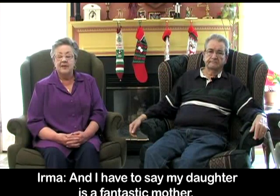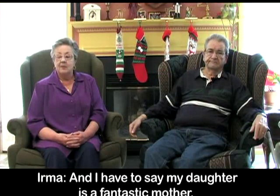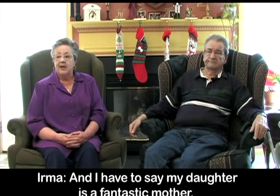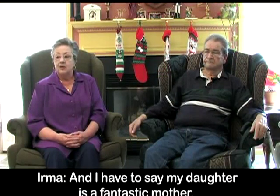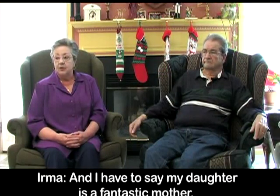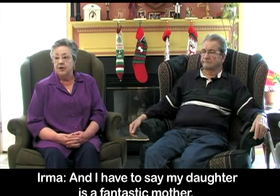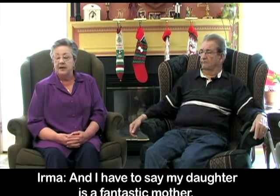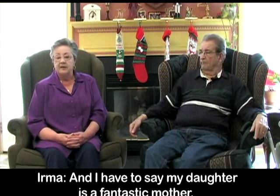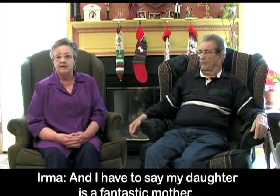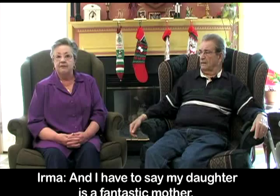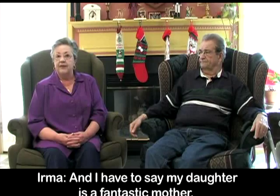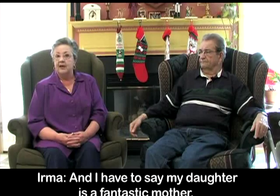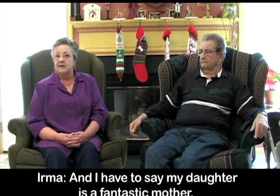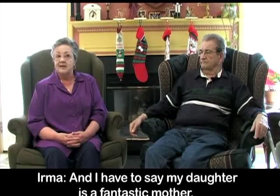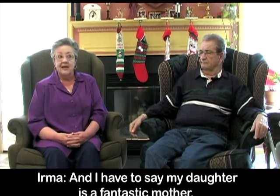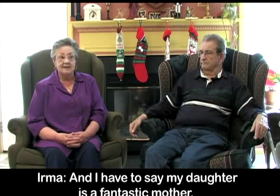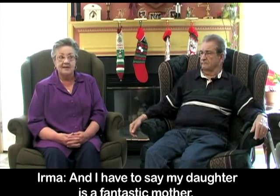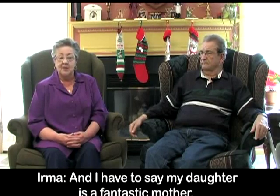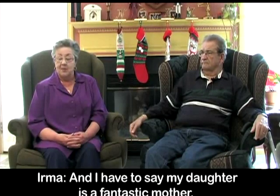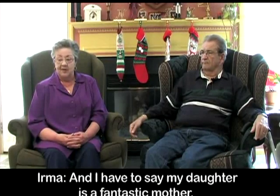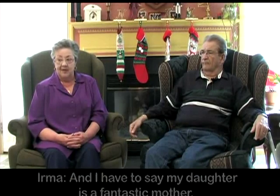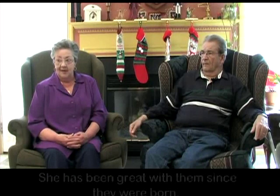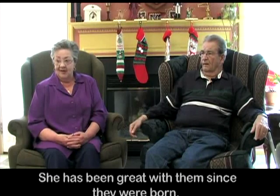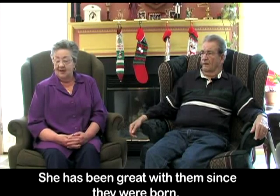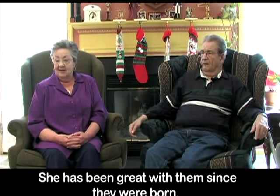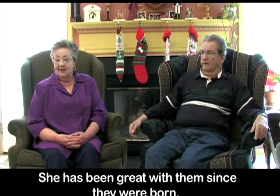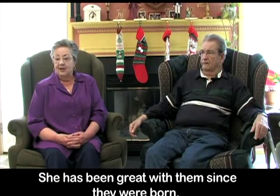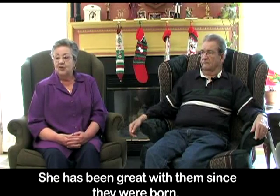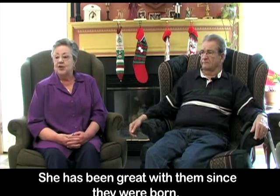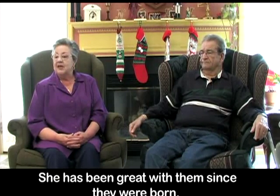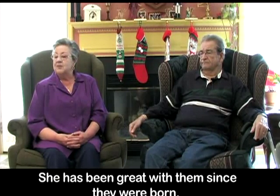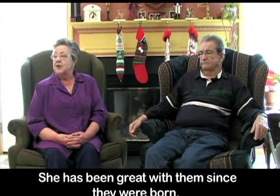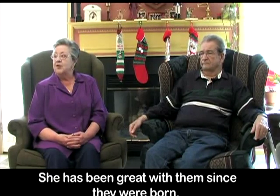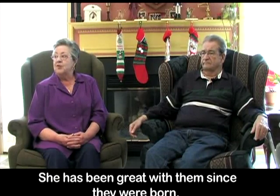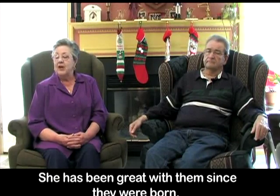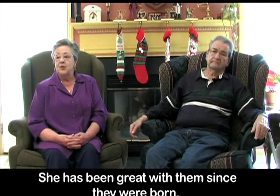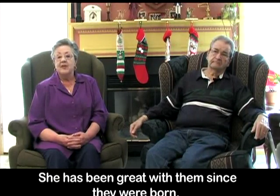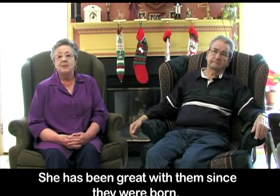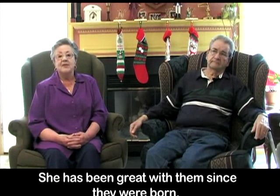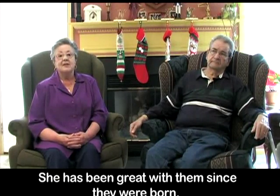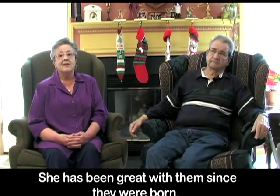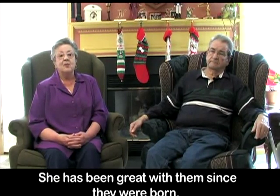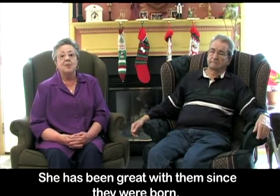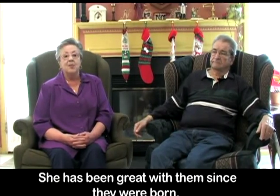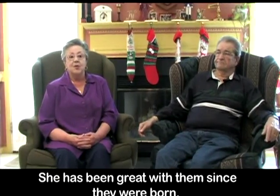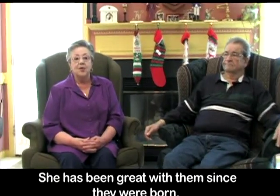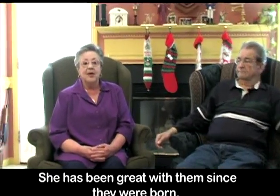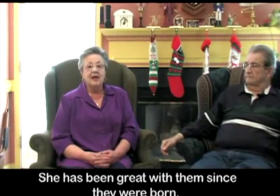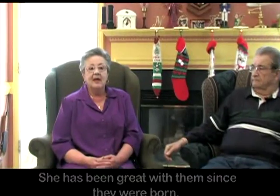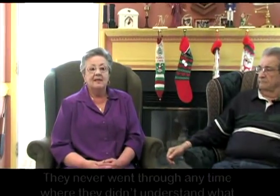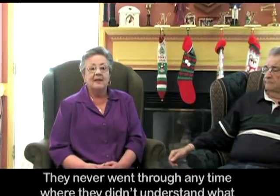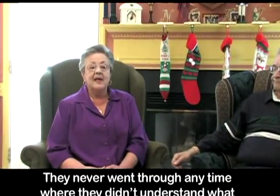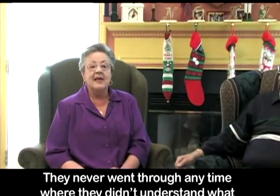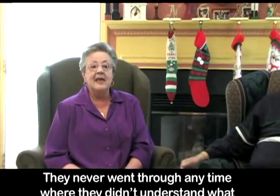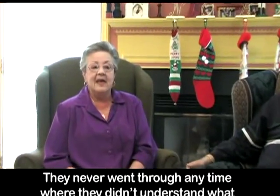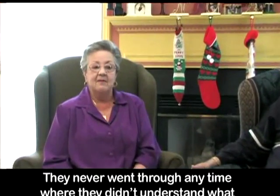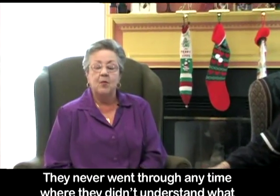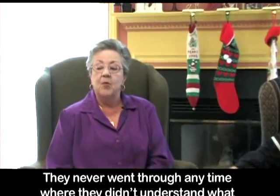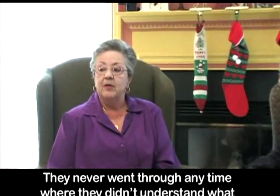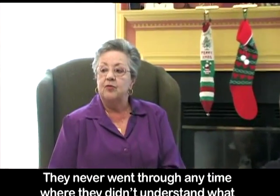my daughter is a fantastic mother. She has been great with them since they were born, that they never went through